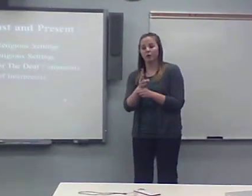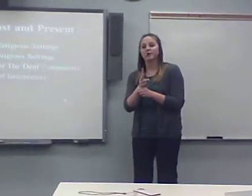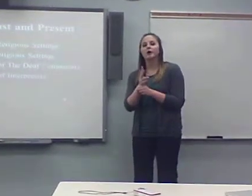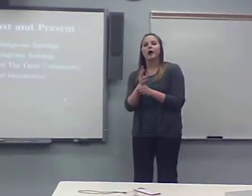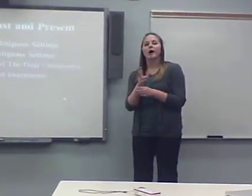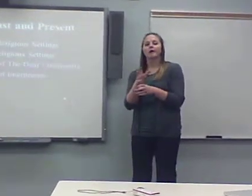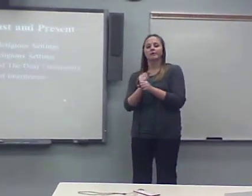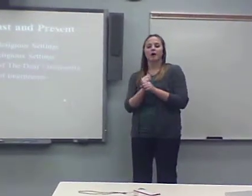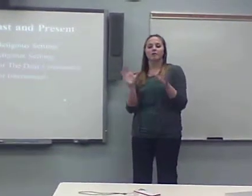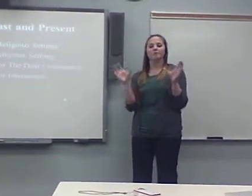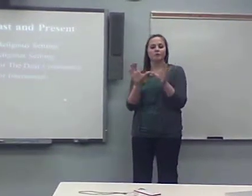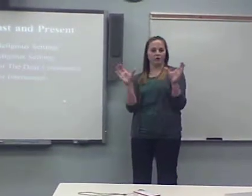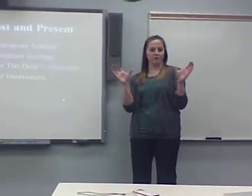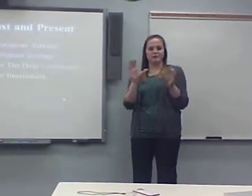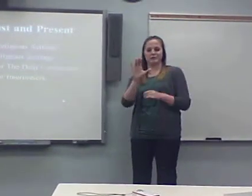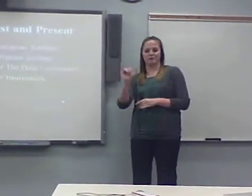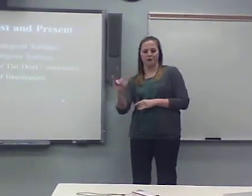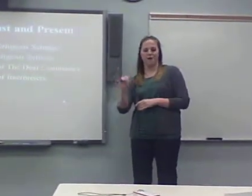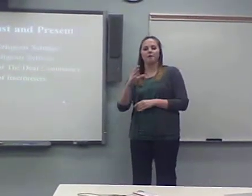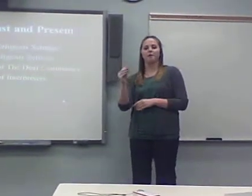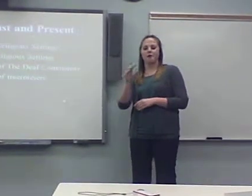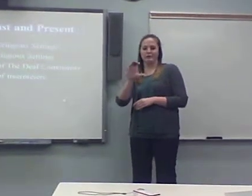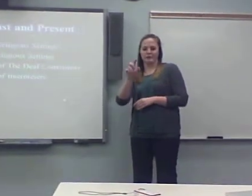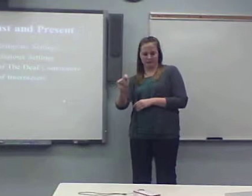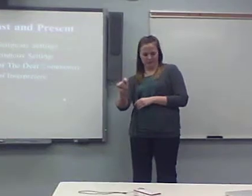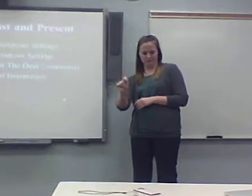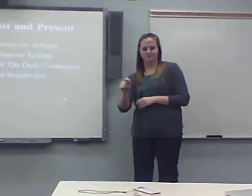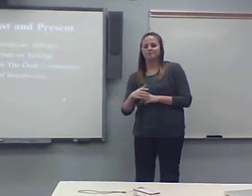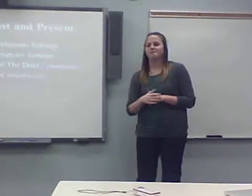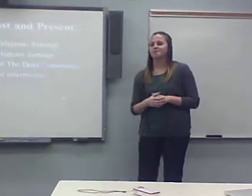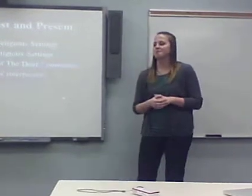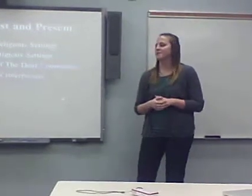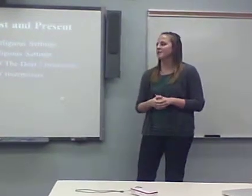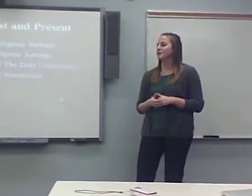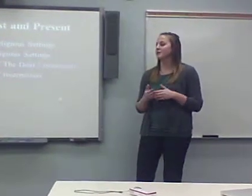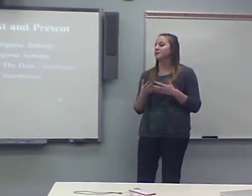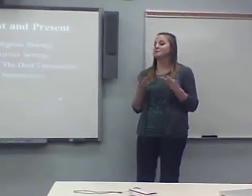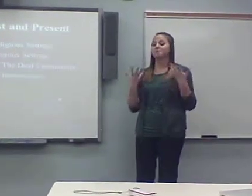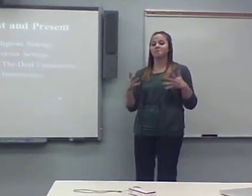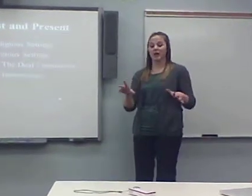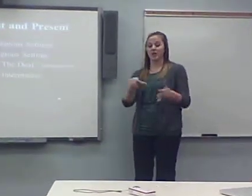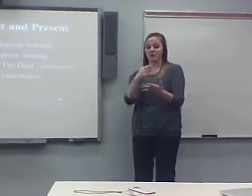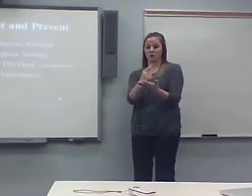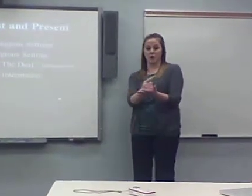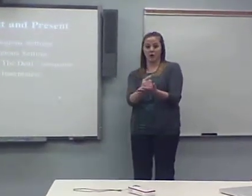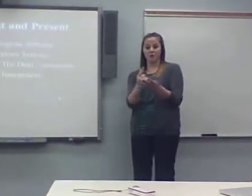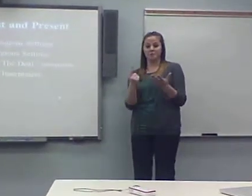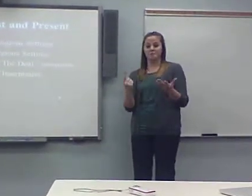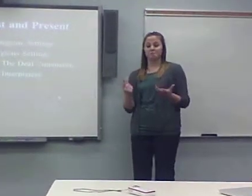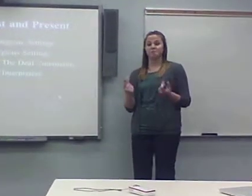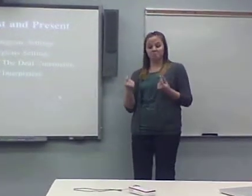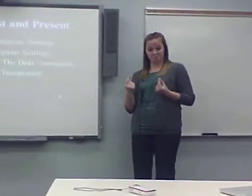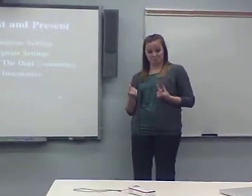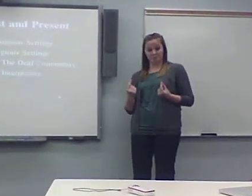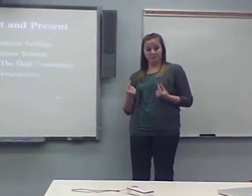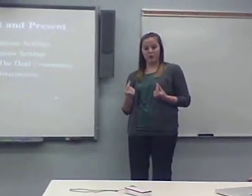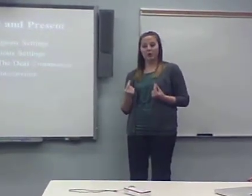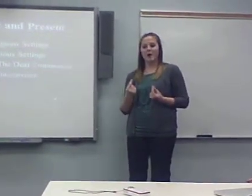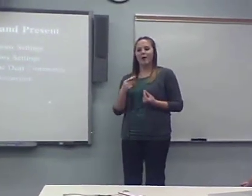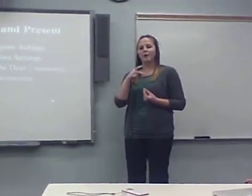year after. And shortly after I graduated from the program, I was actually Professional Interpreting Enterprise's very first employee. I was